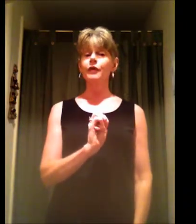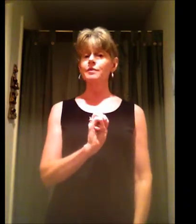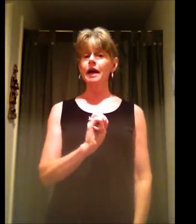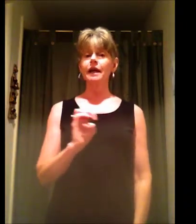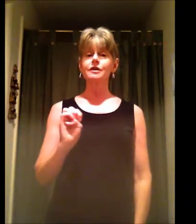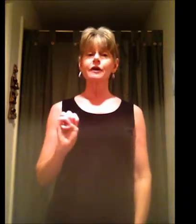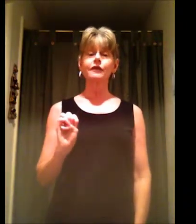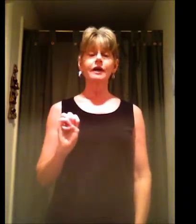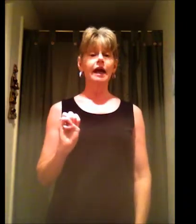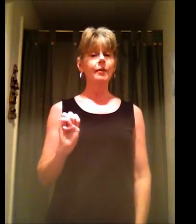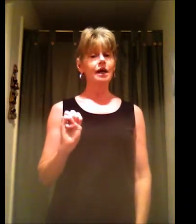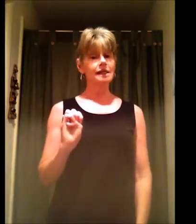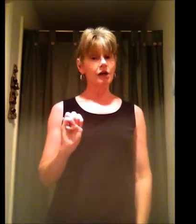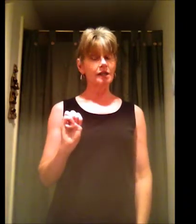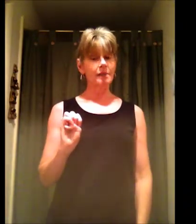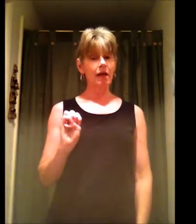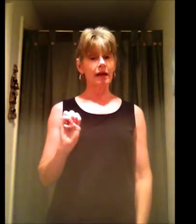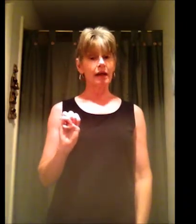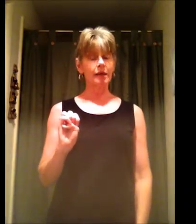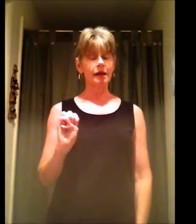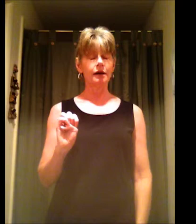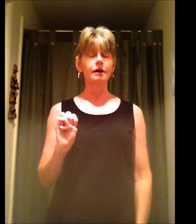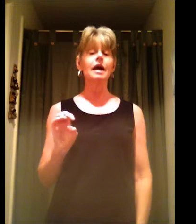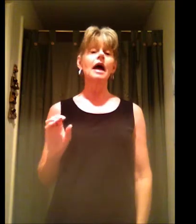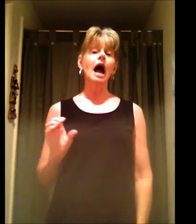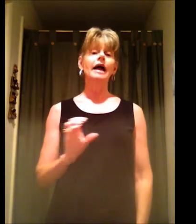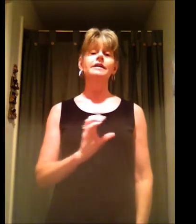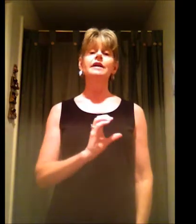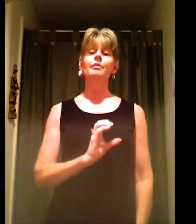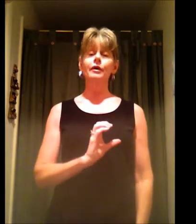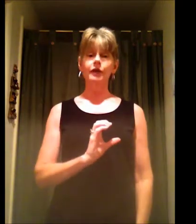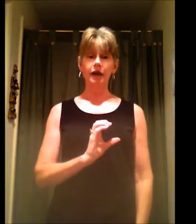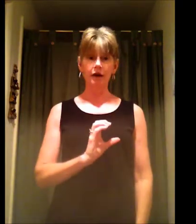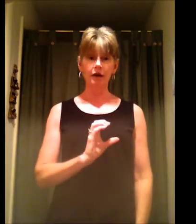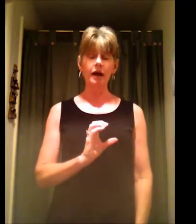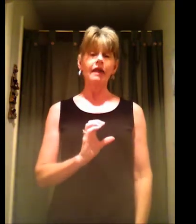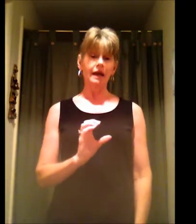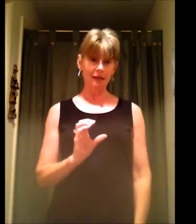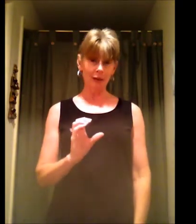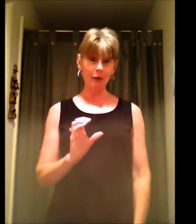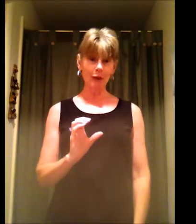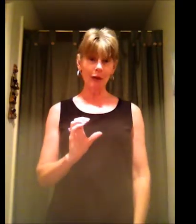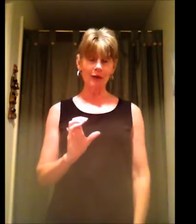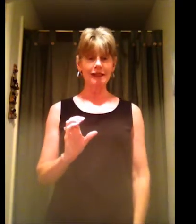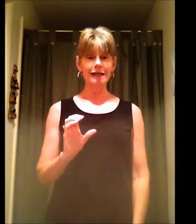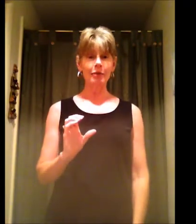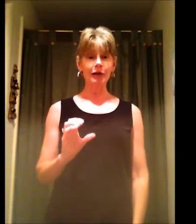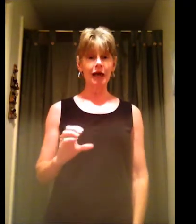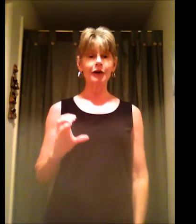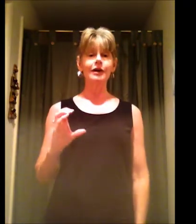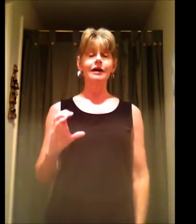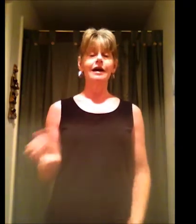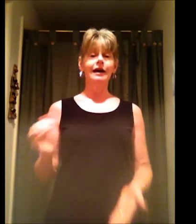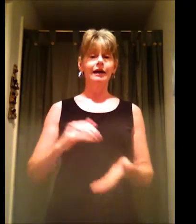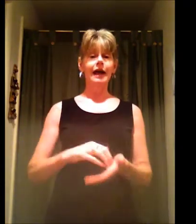moved my hand over again when I start spelling. I'm here. I ended up over here. That's a clue that there was a double letter.